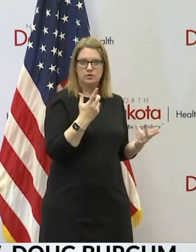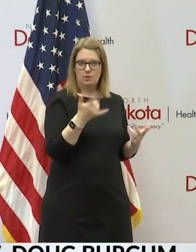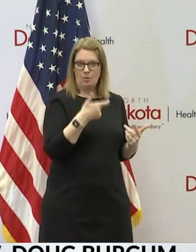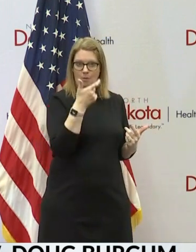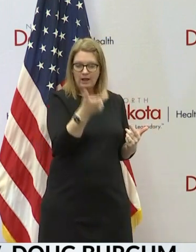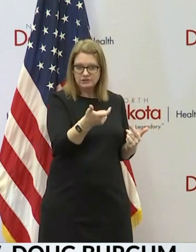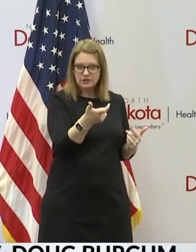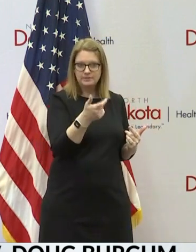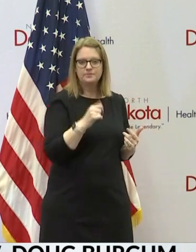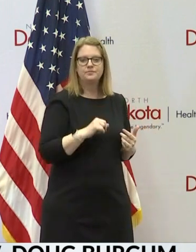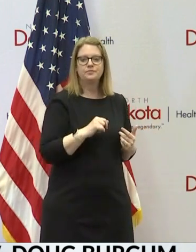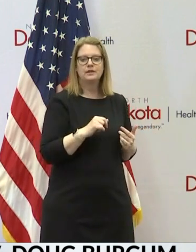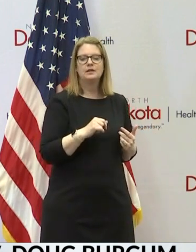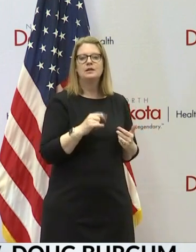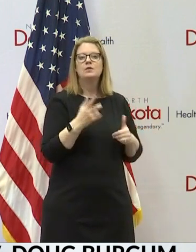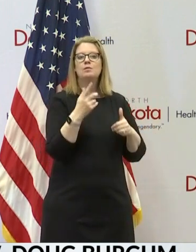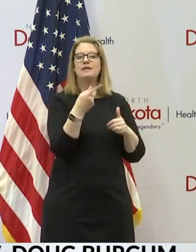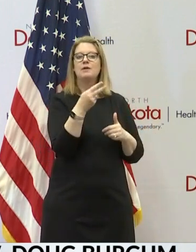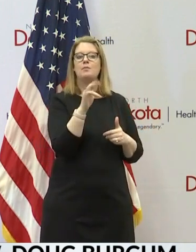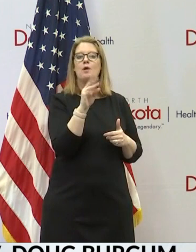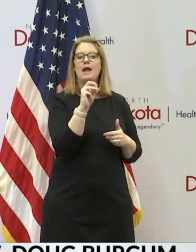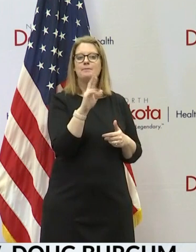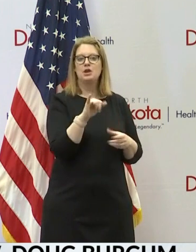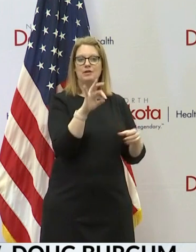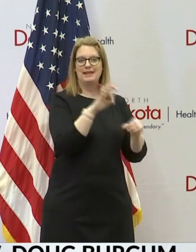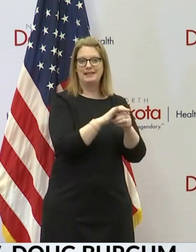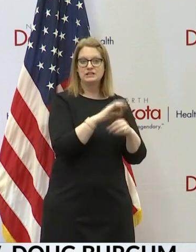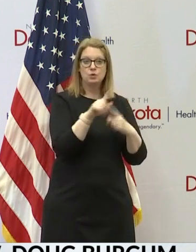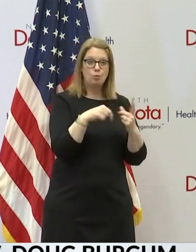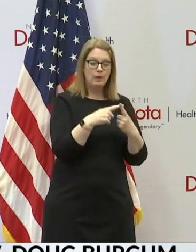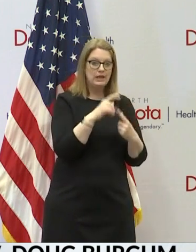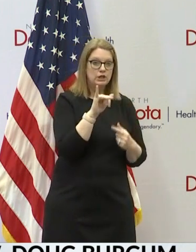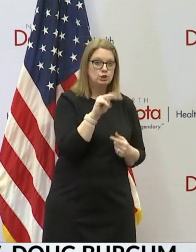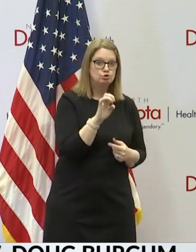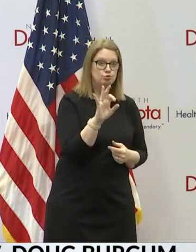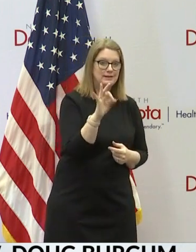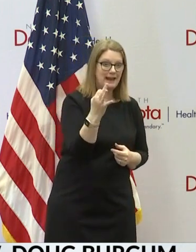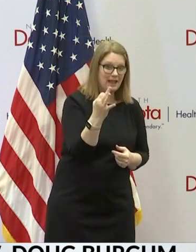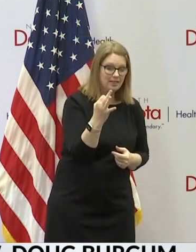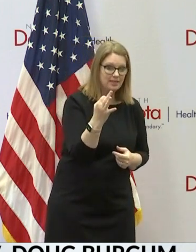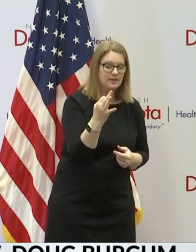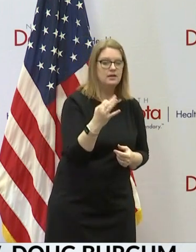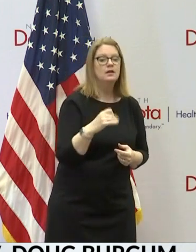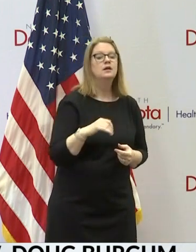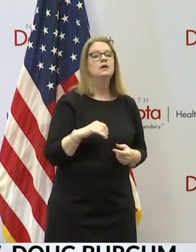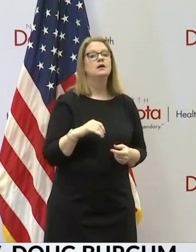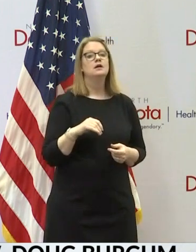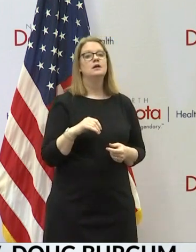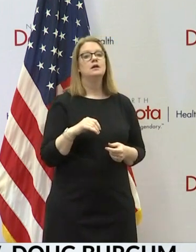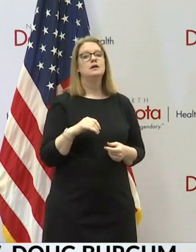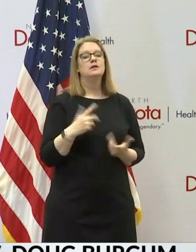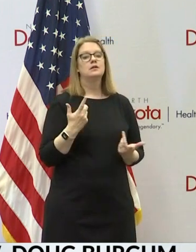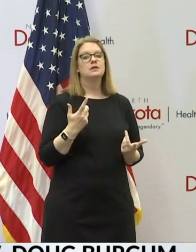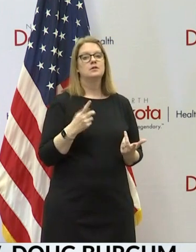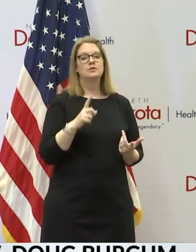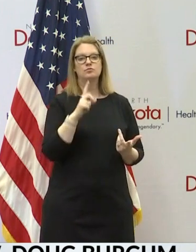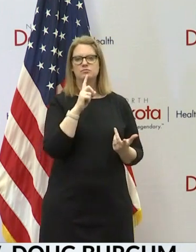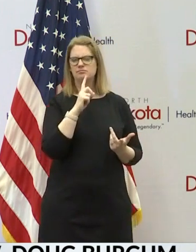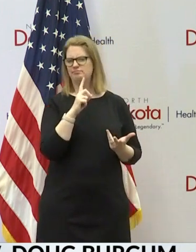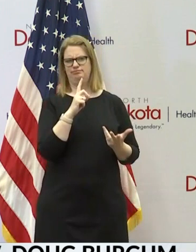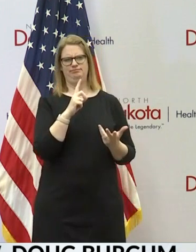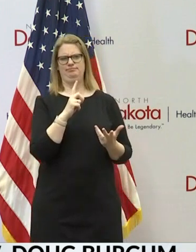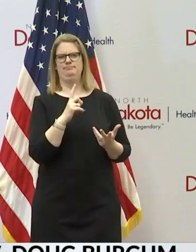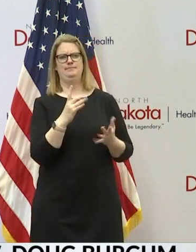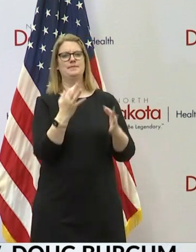in today that we do have a primary election coming up on June 9th. One of the foundational freedoms that